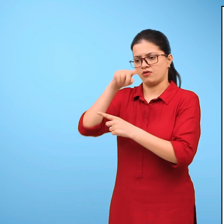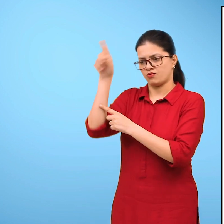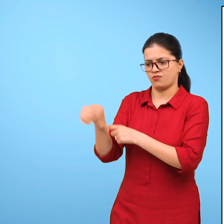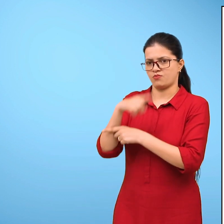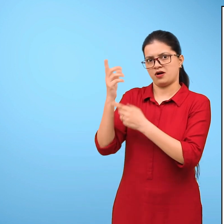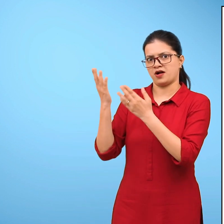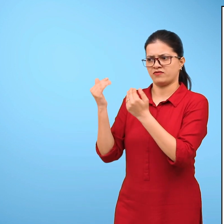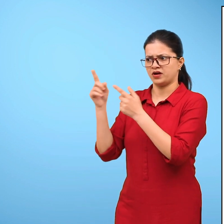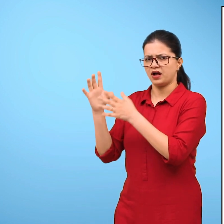joint?